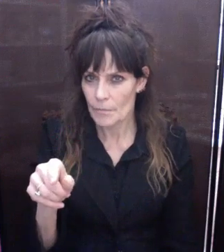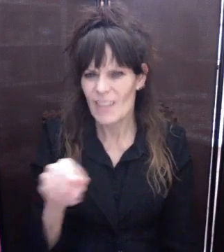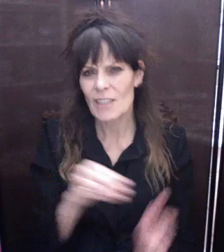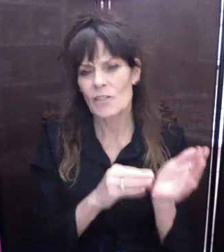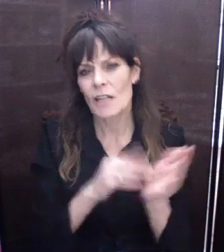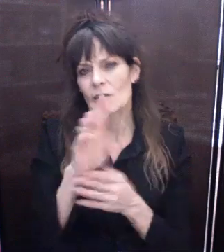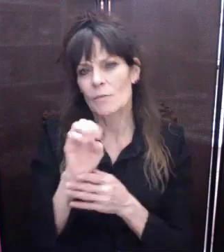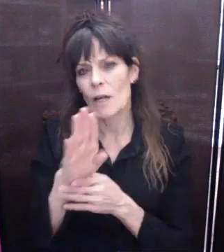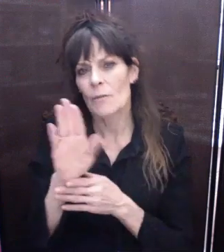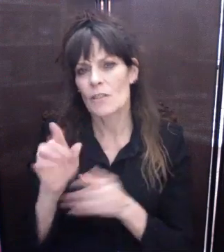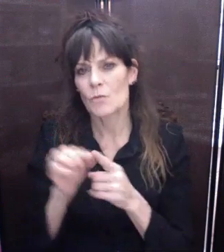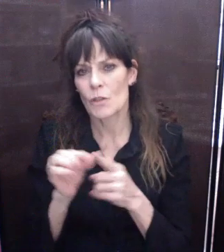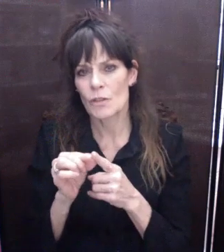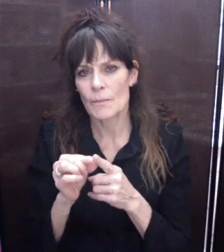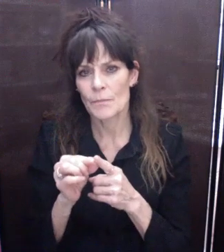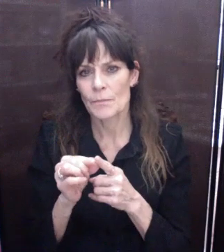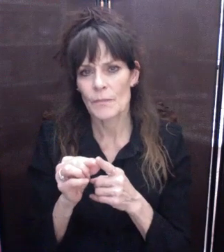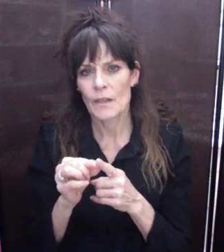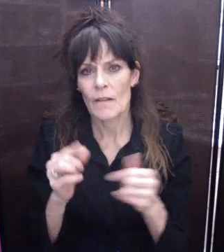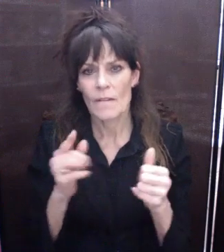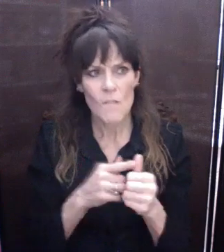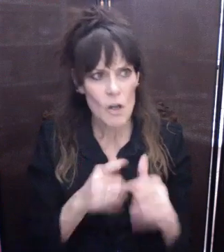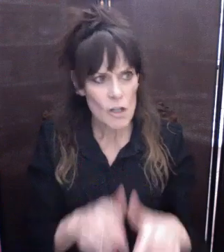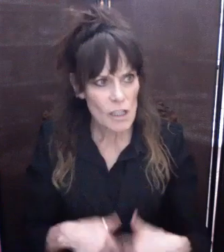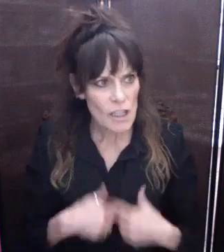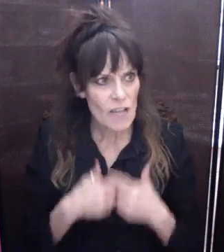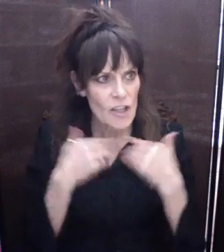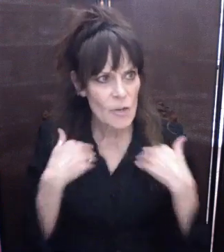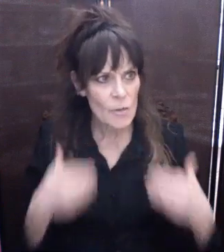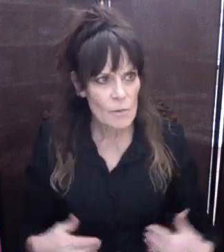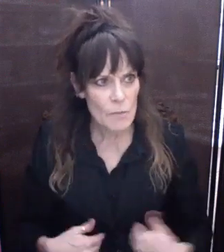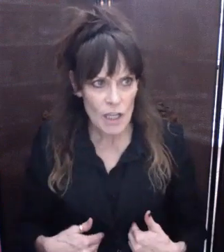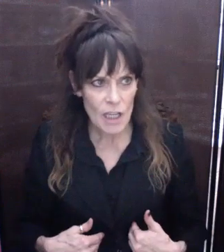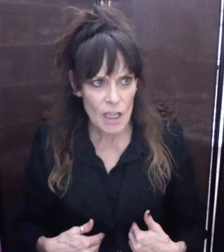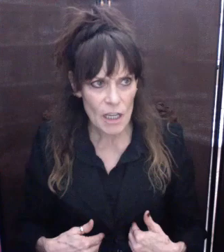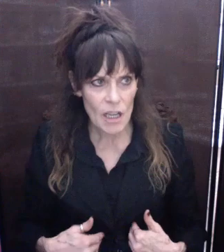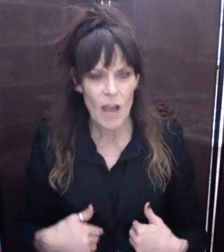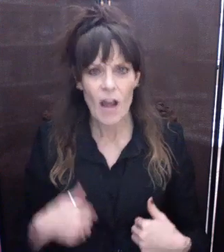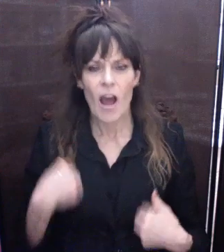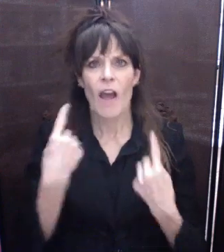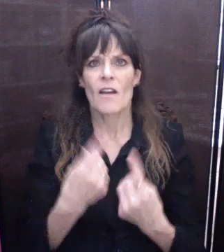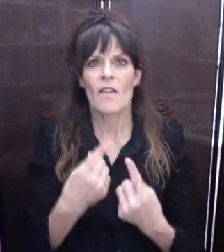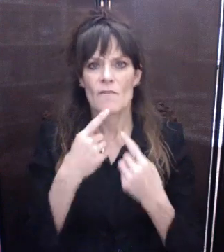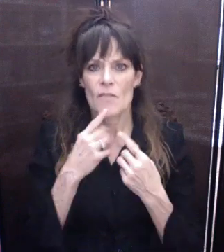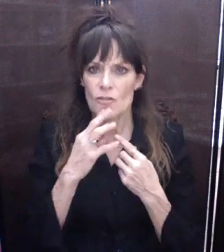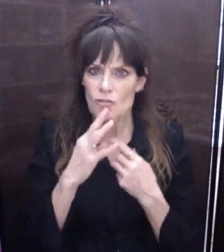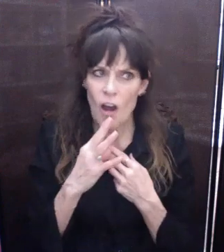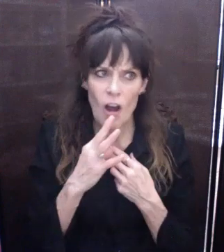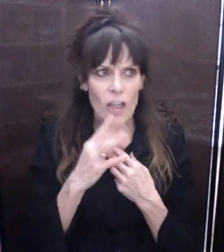words, he was the first living human being with whom I ever talked, who knew what he was talking about in regard